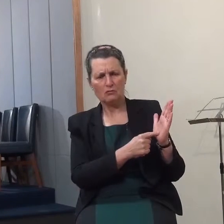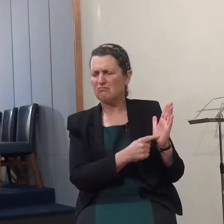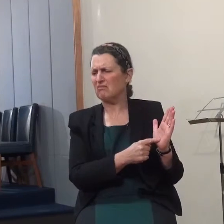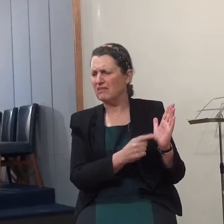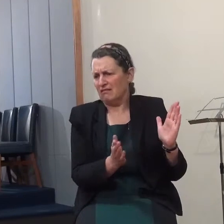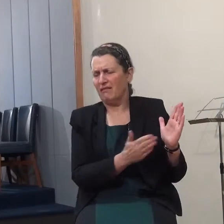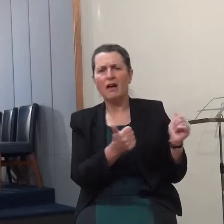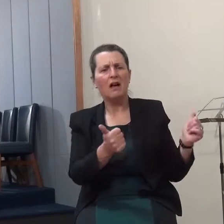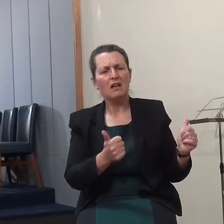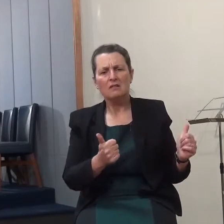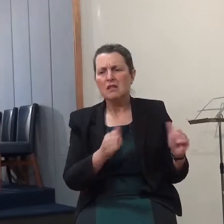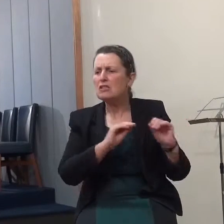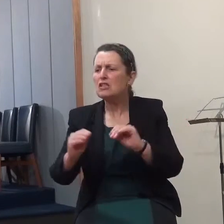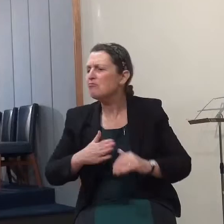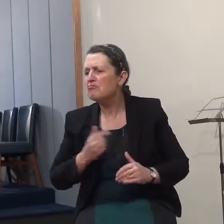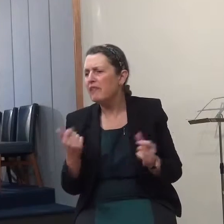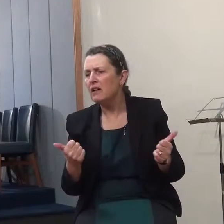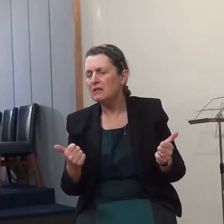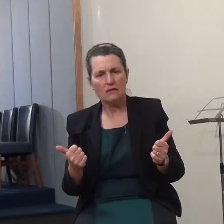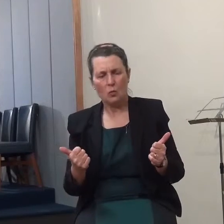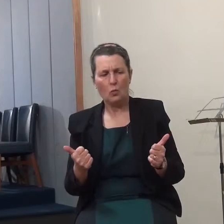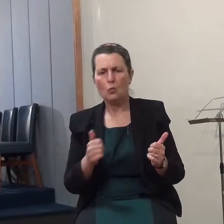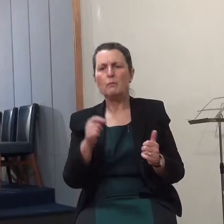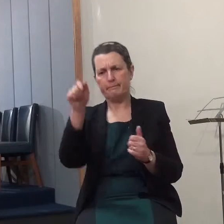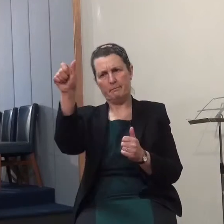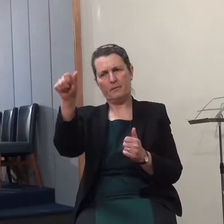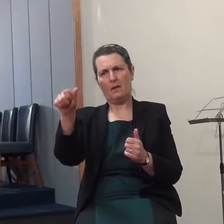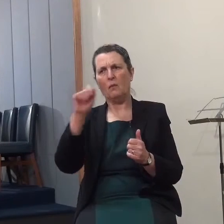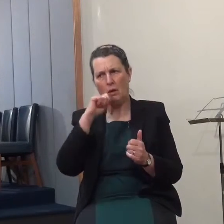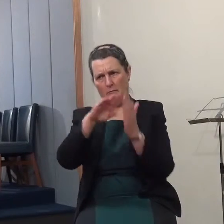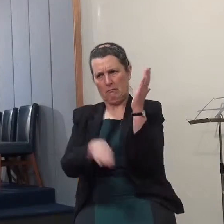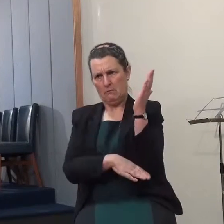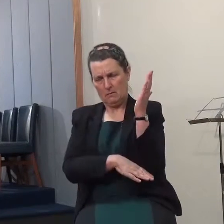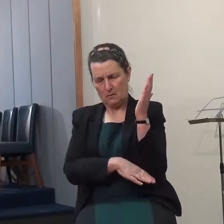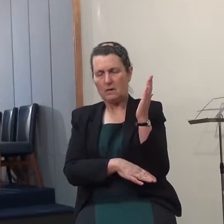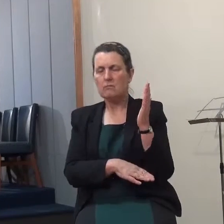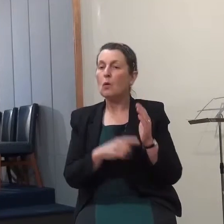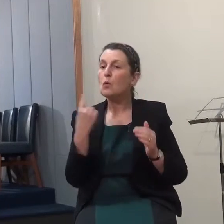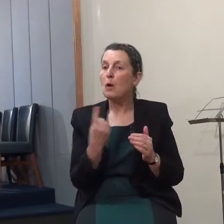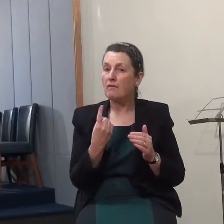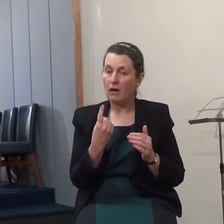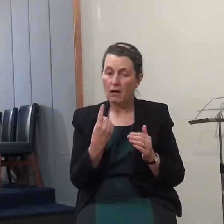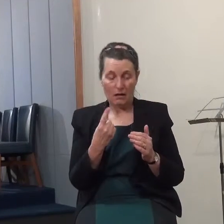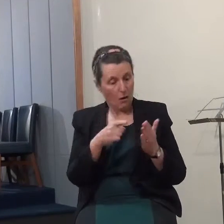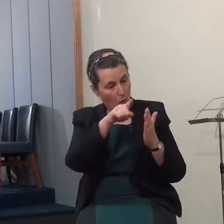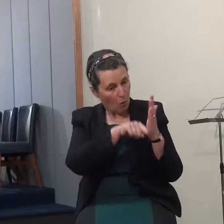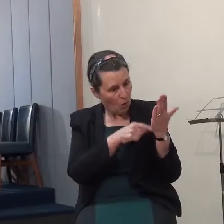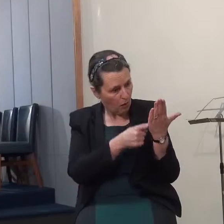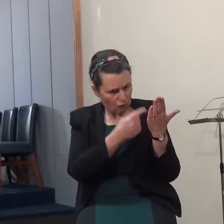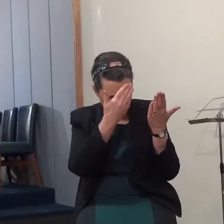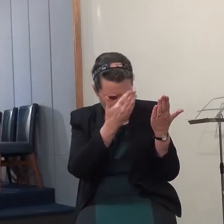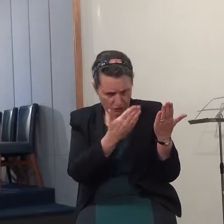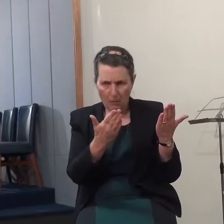shall be called the least in the kingdom of heaven. But whosoever shall do and teach them, the same shall be